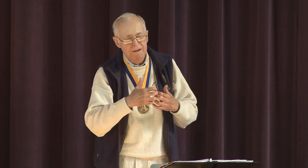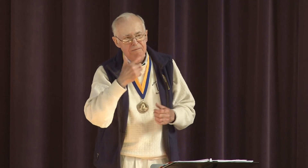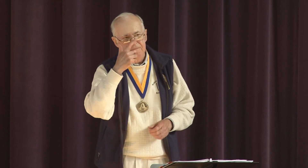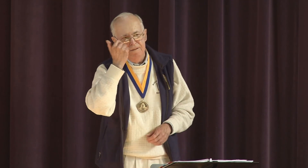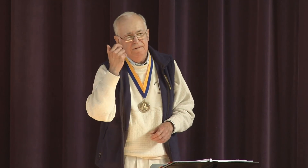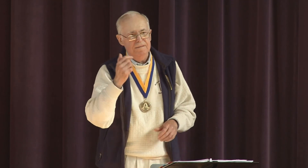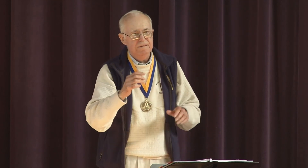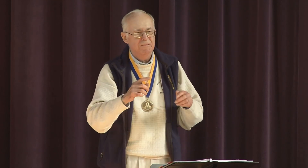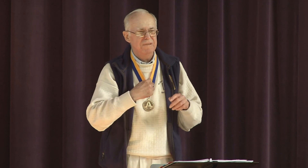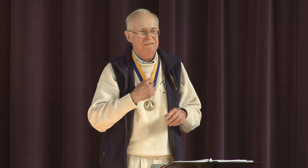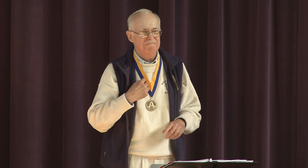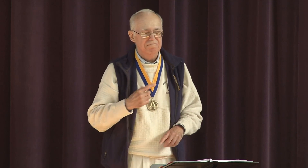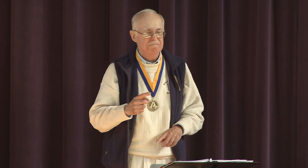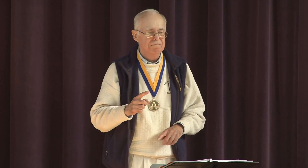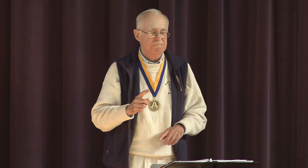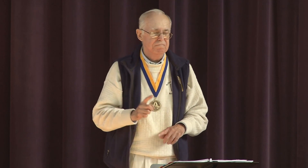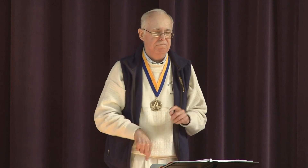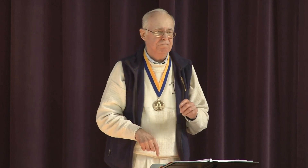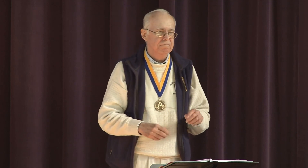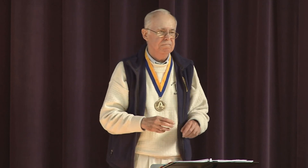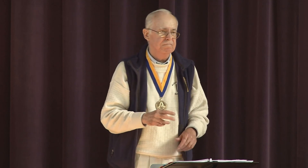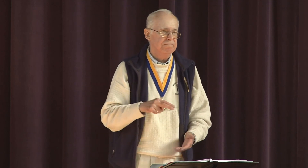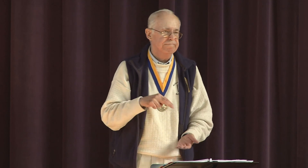I was so fortunate to have him as my roommate